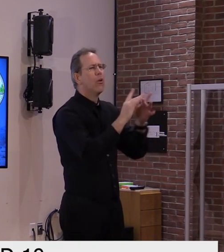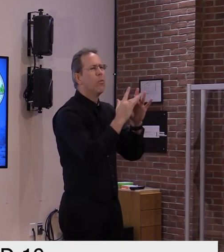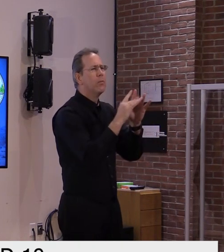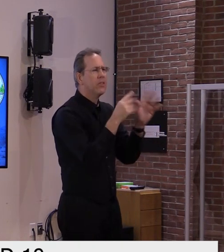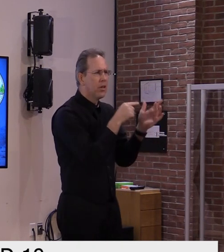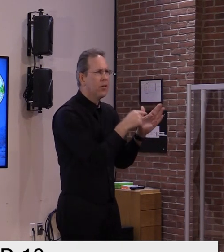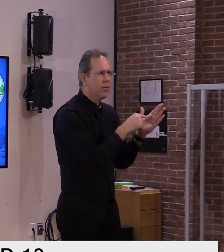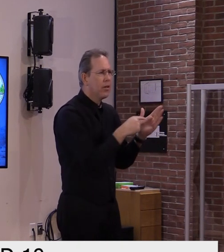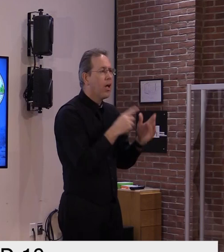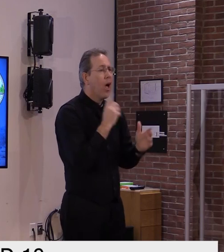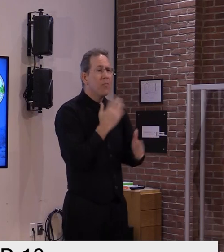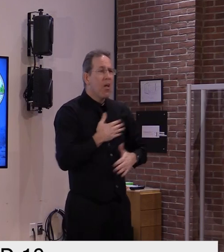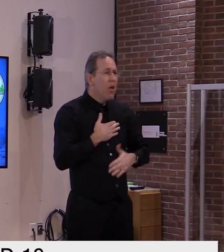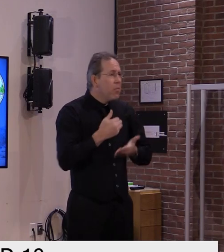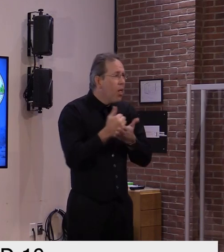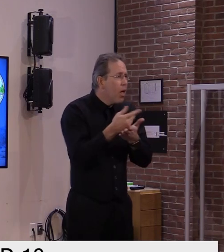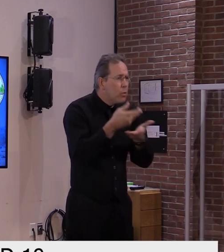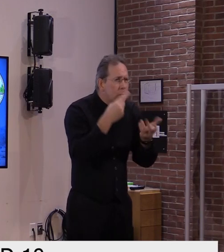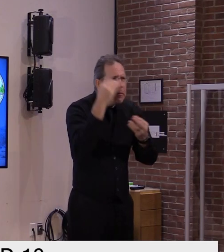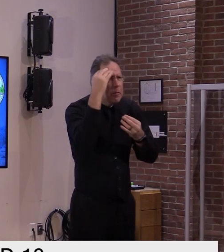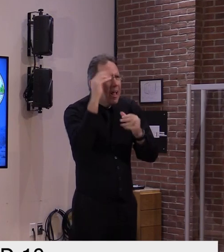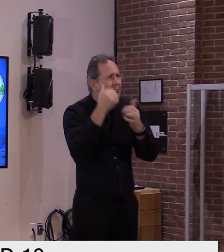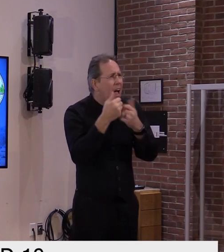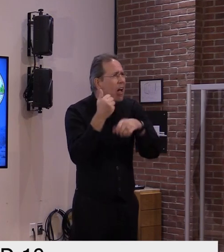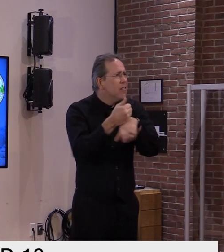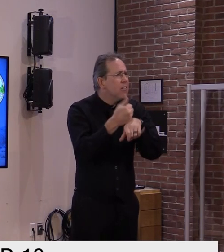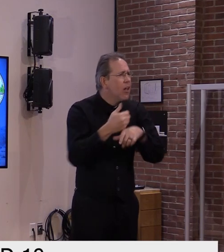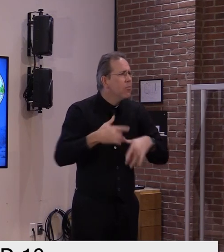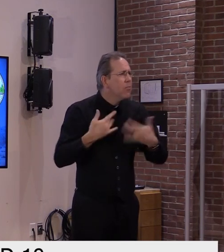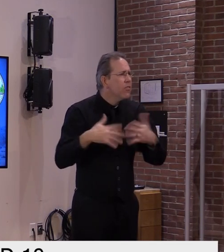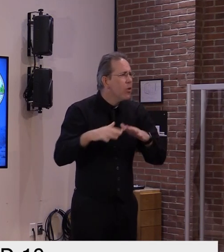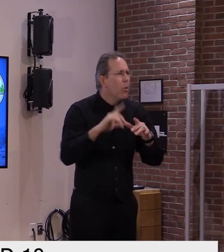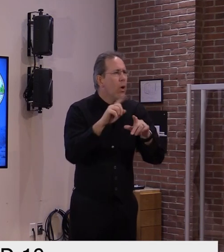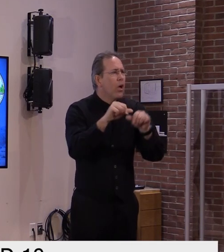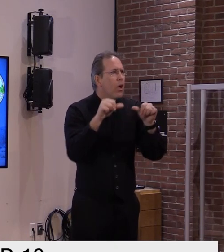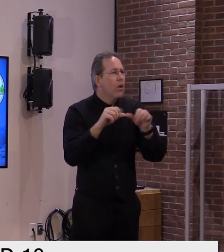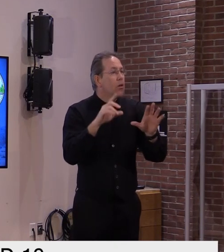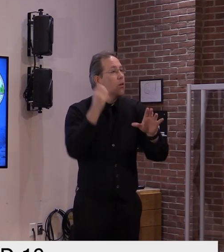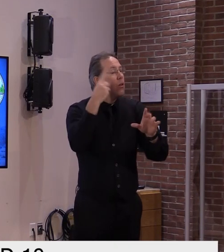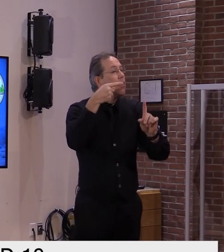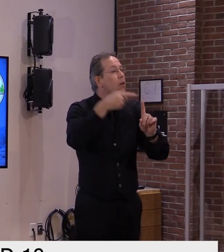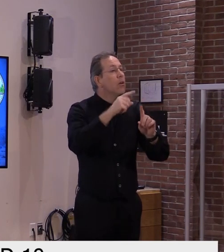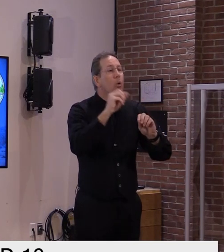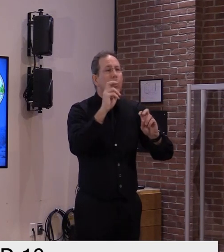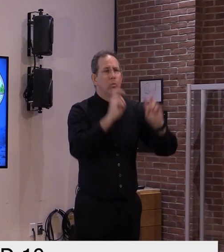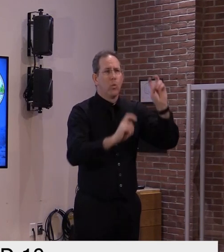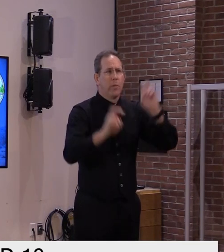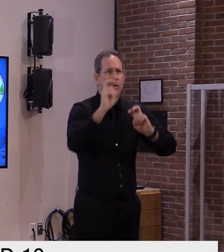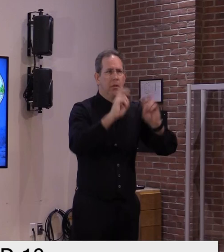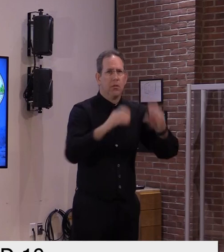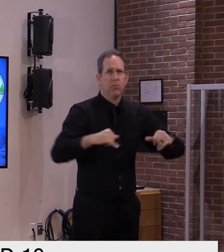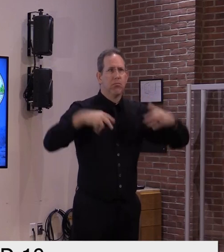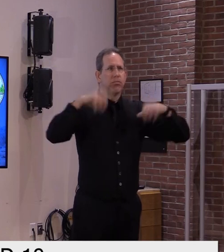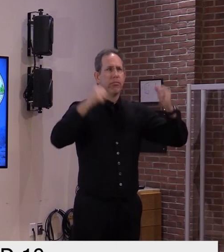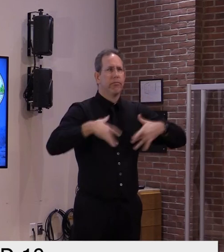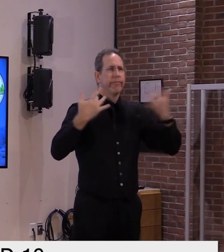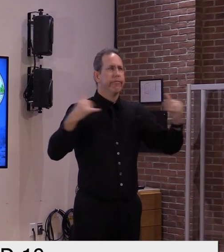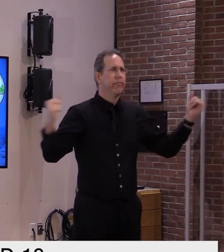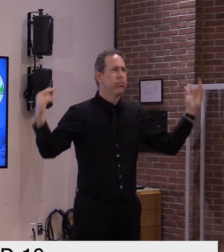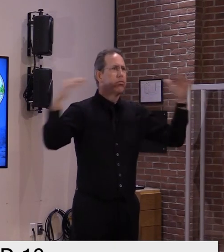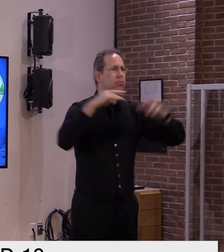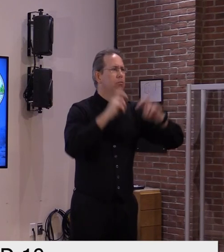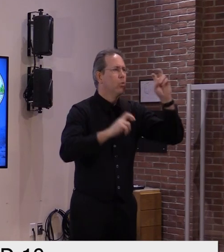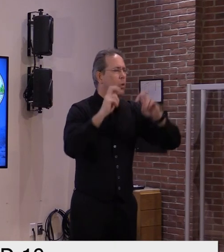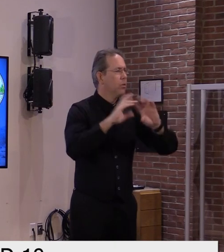thinking about starting up an area. There should be no tournament, no competition. So that will, you know,